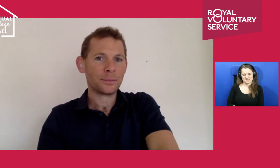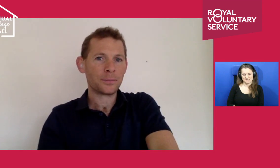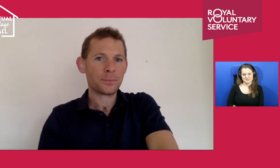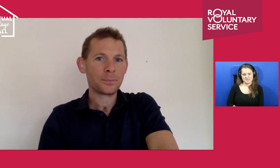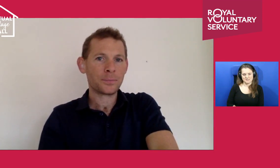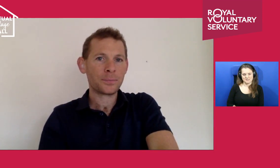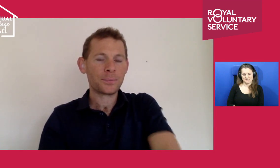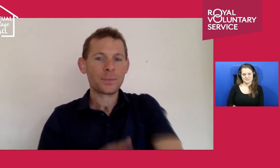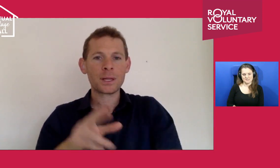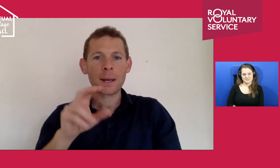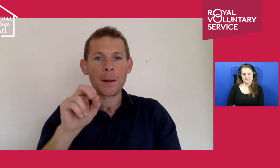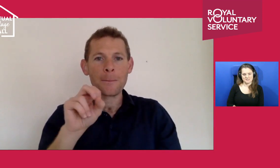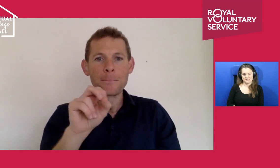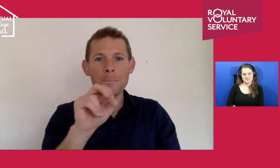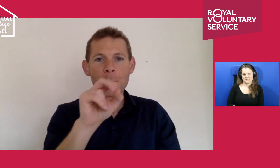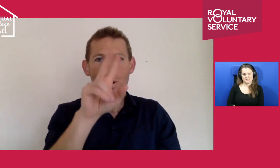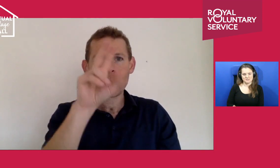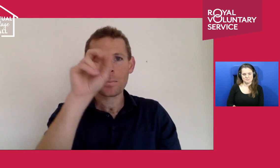green,